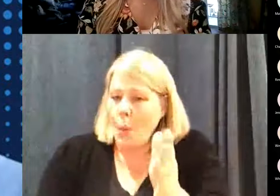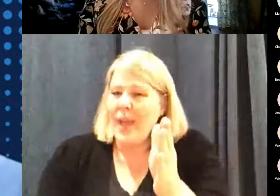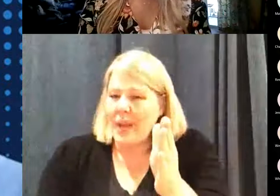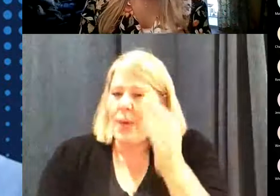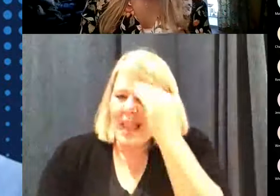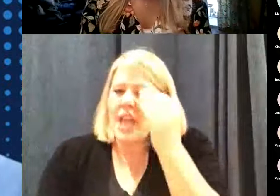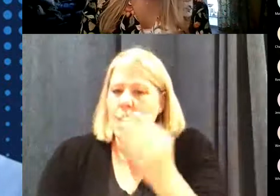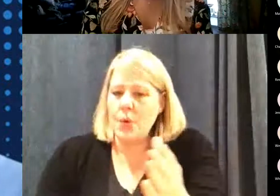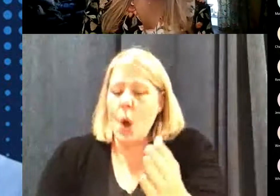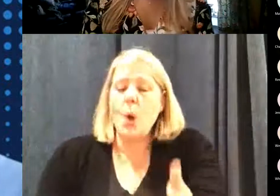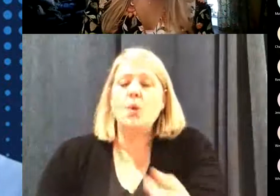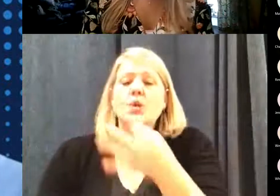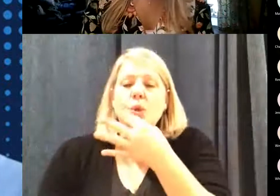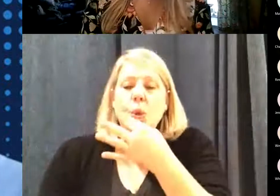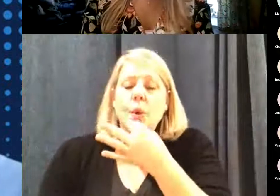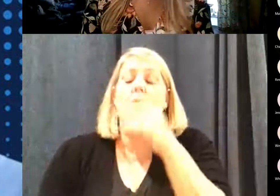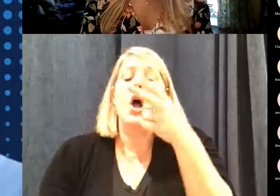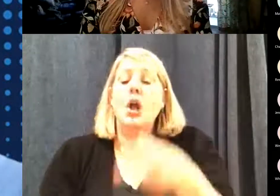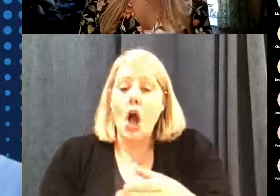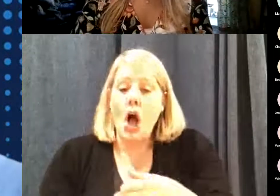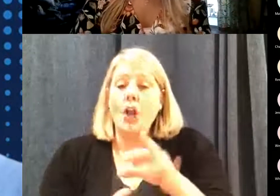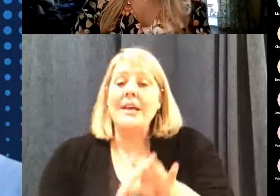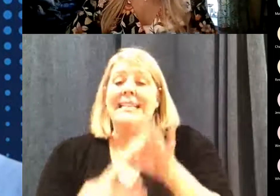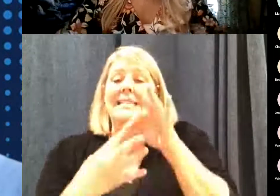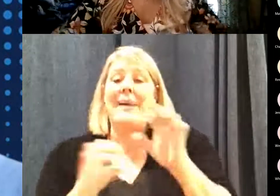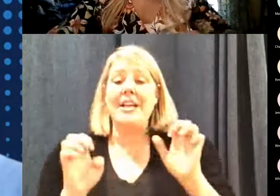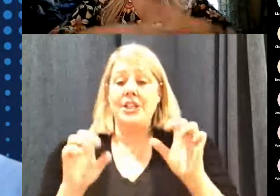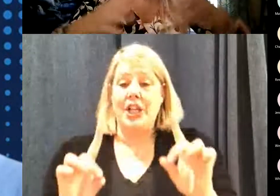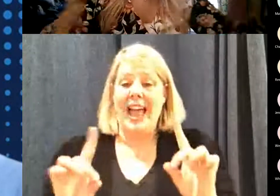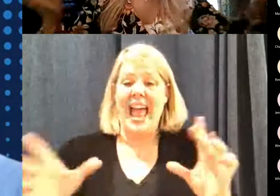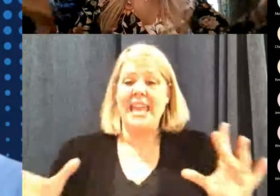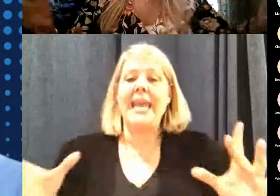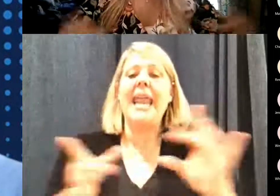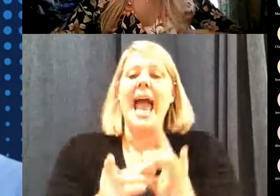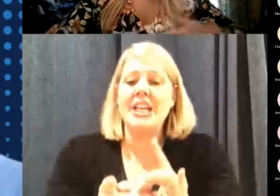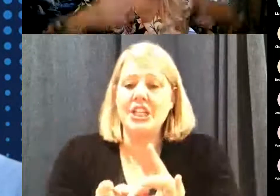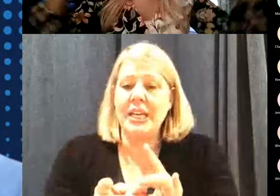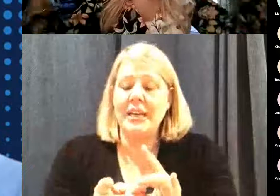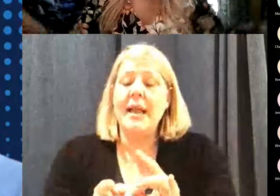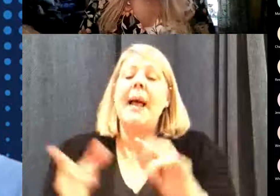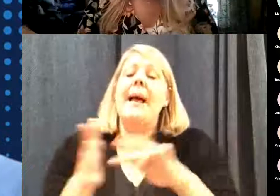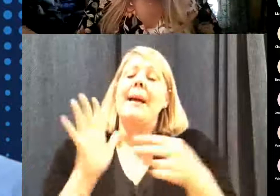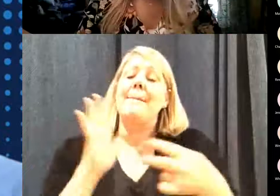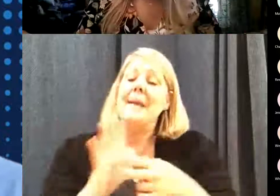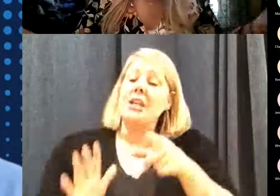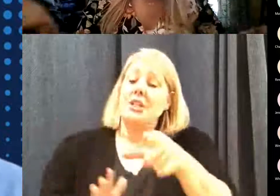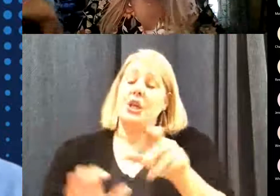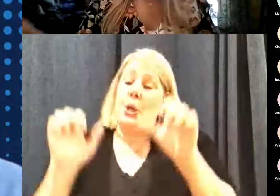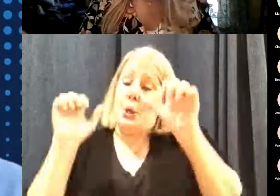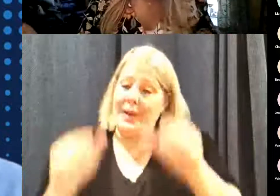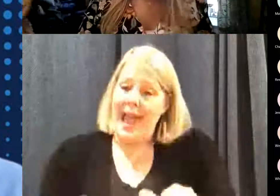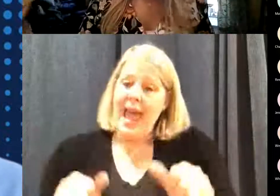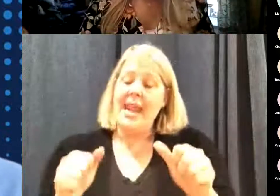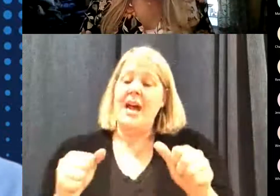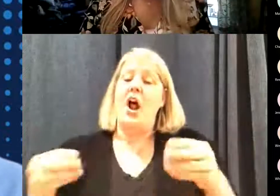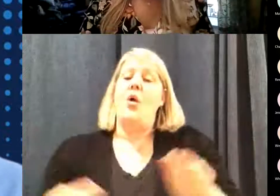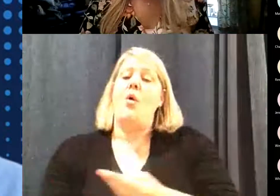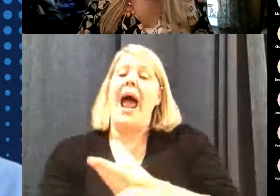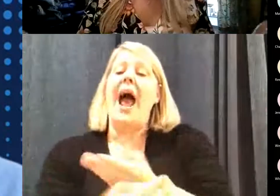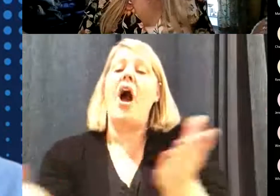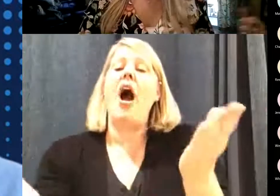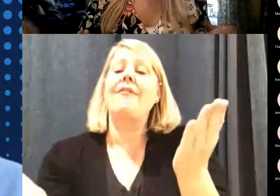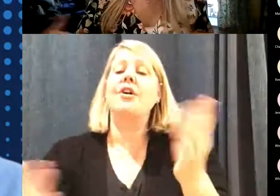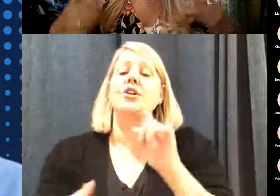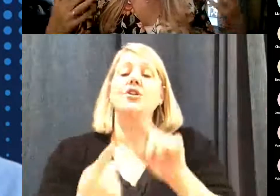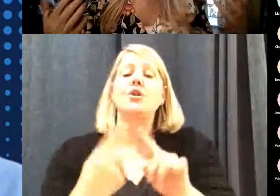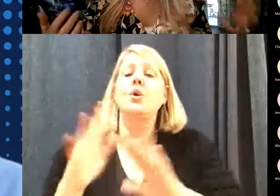Connection. And Special Ed Connection is going to be something that you'll be able to roll out and offer to all of your staff. It's going to be set up a little bit